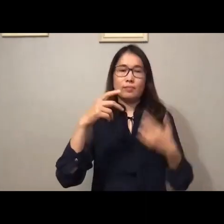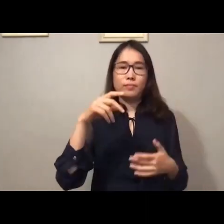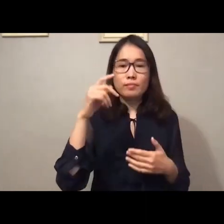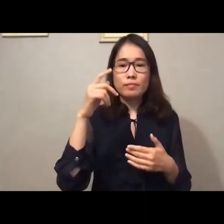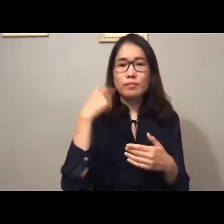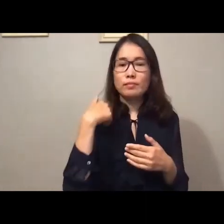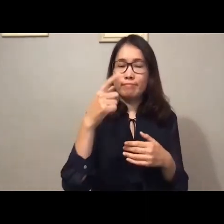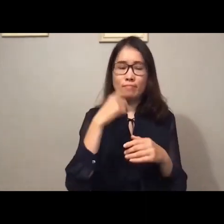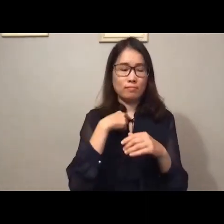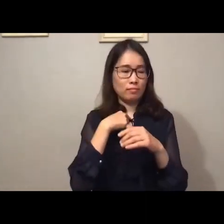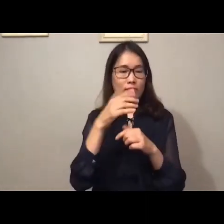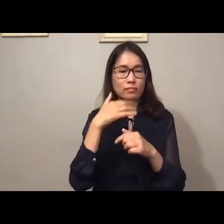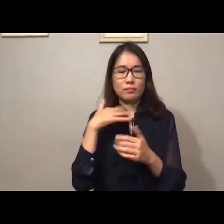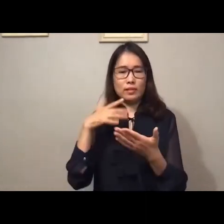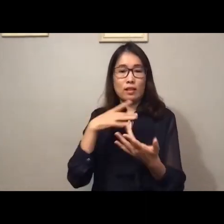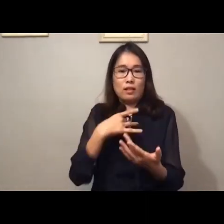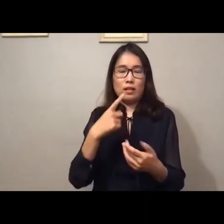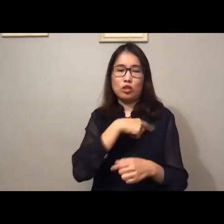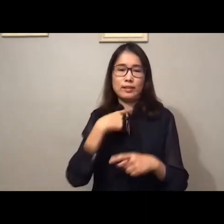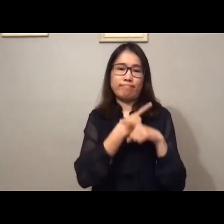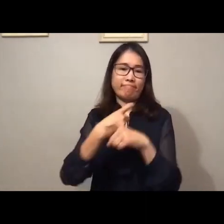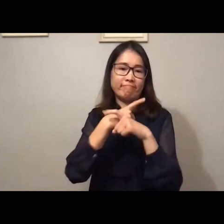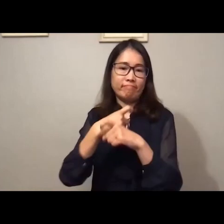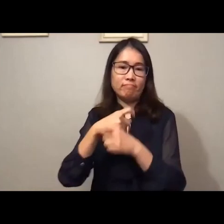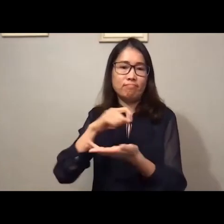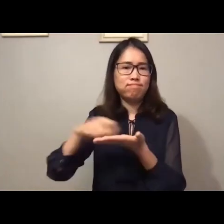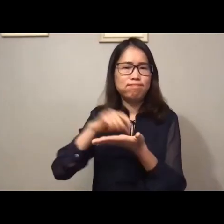We were asking her to slow down a little bit.